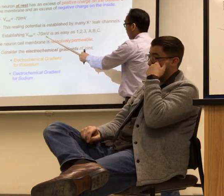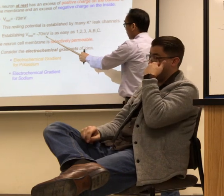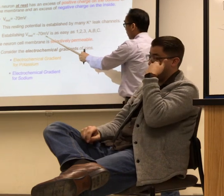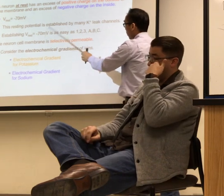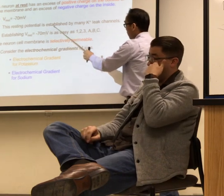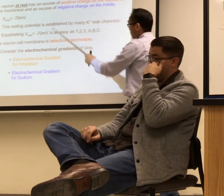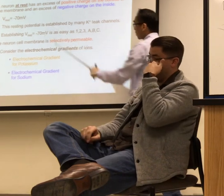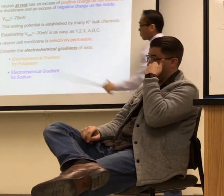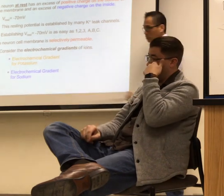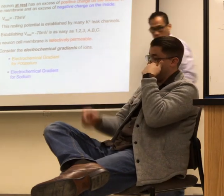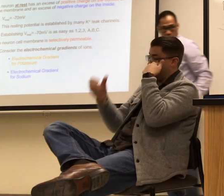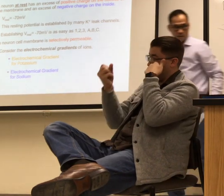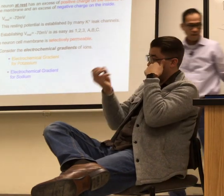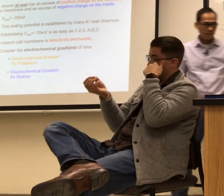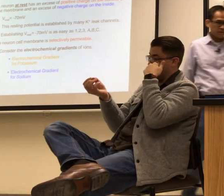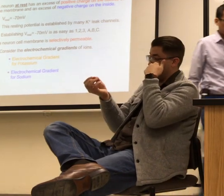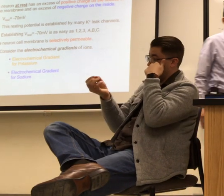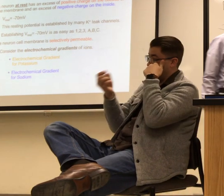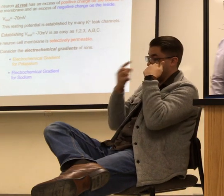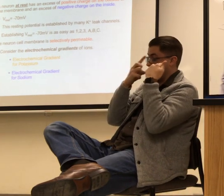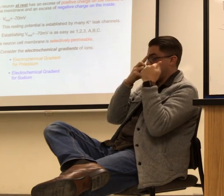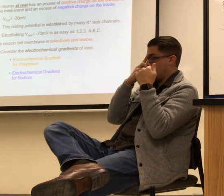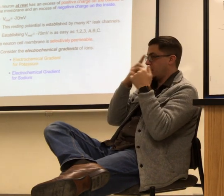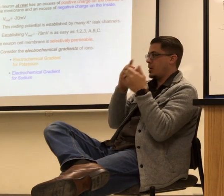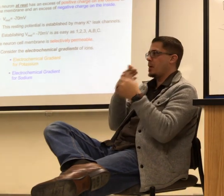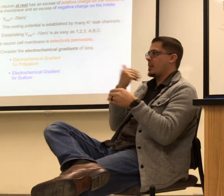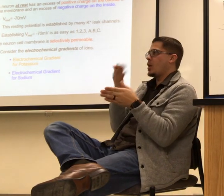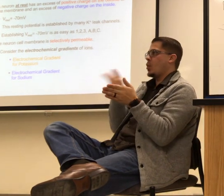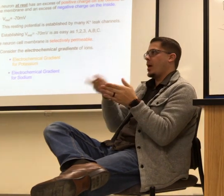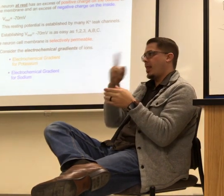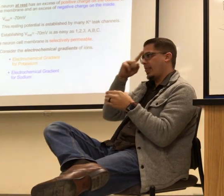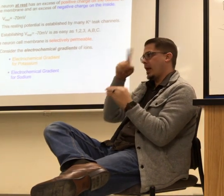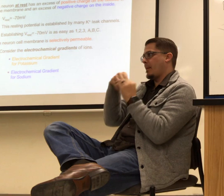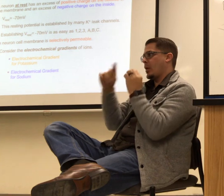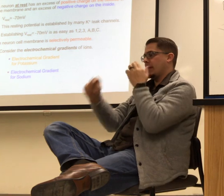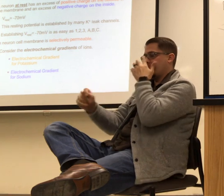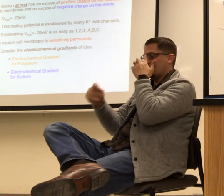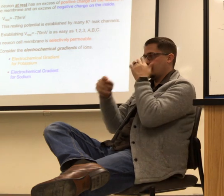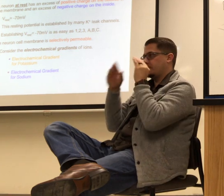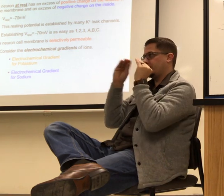Okay, and all right, so think of it this way.